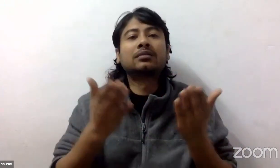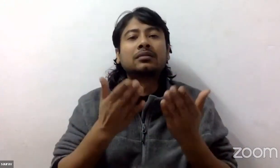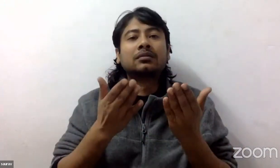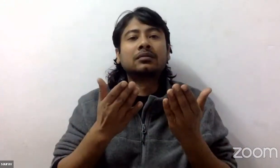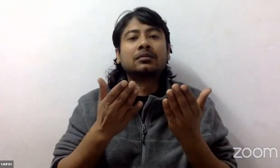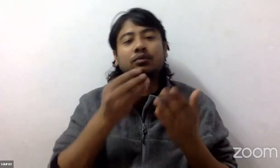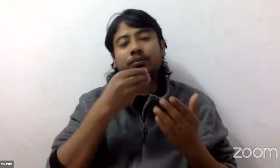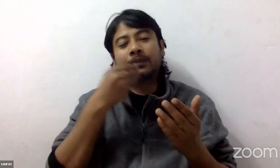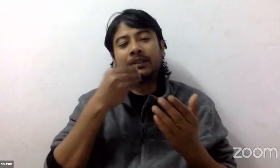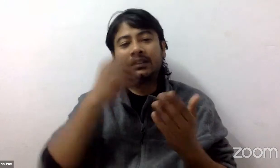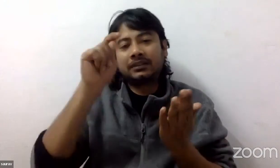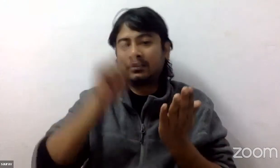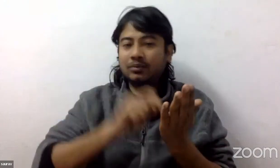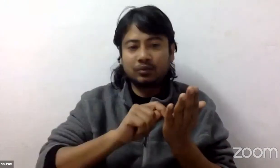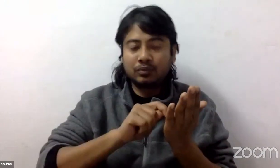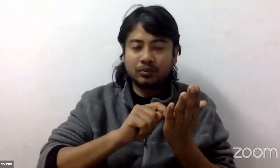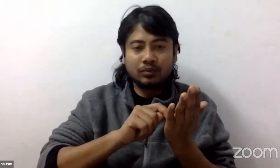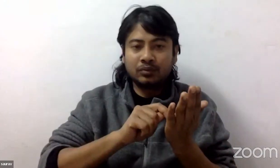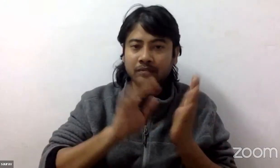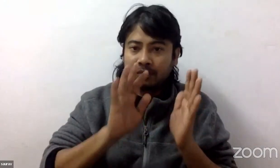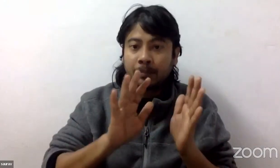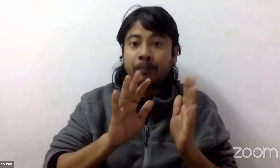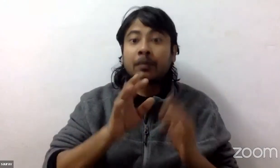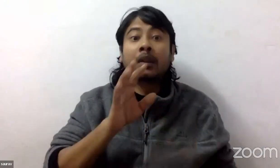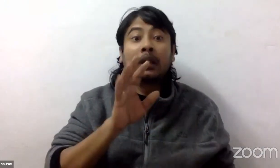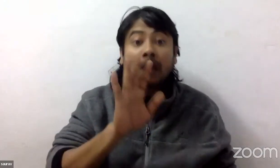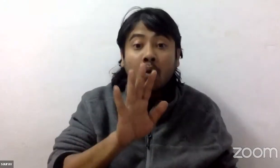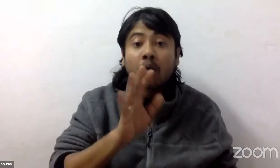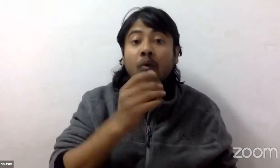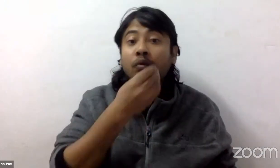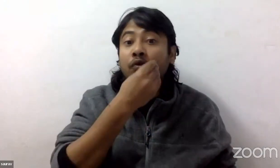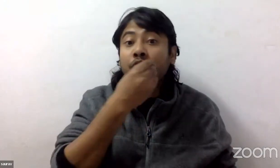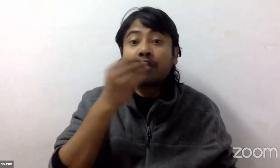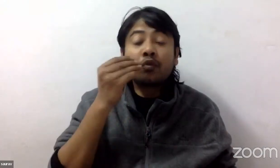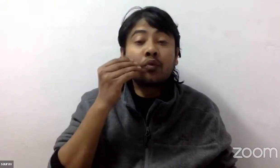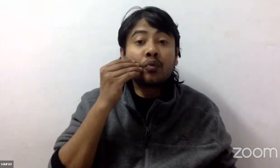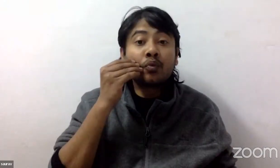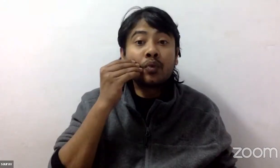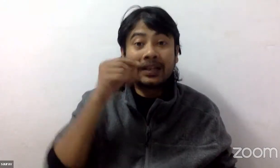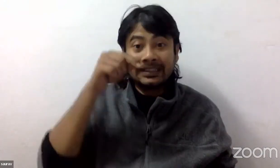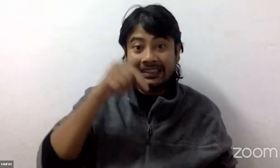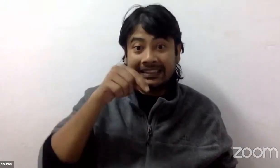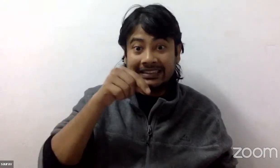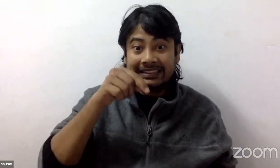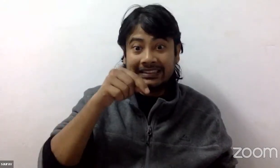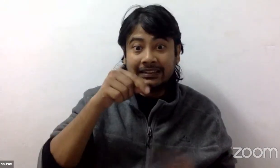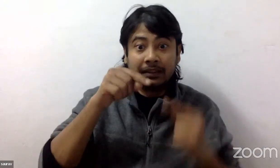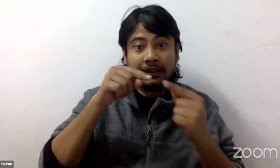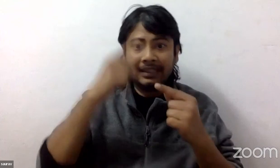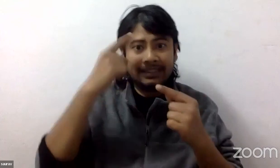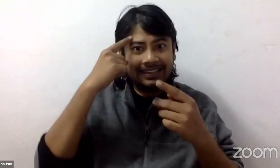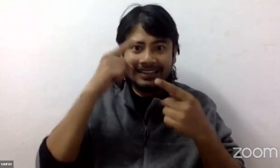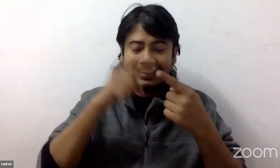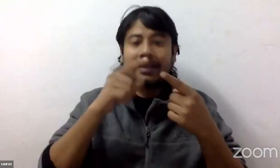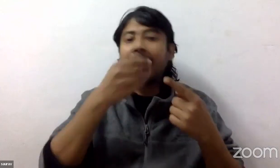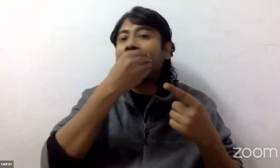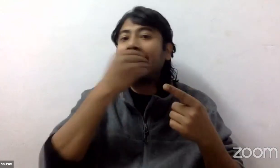eating on different Ekadashi. Food remains same for all Ekadashi. Things which have to be eaten and things which have not